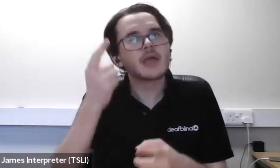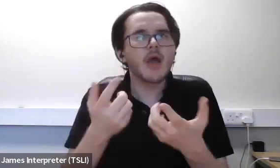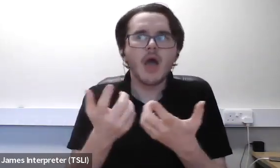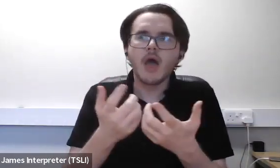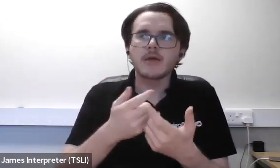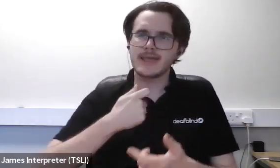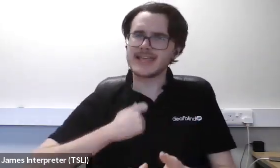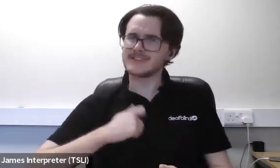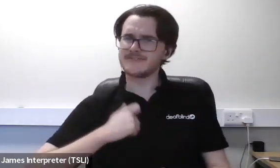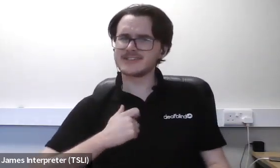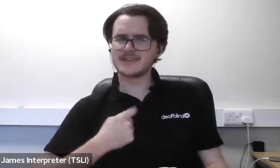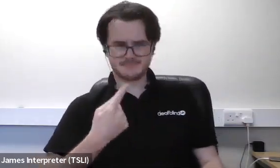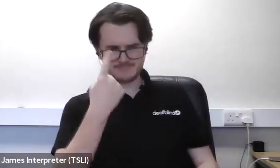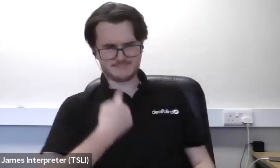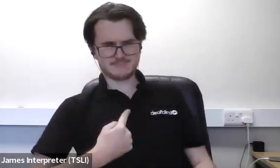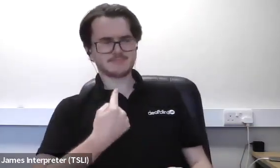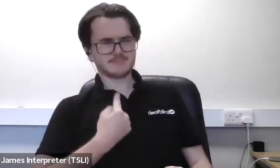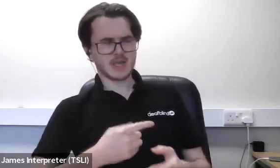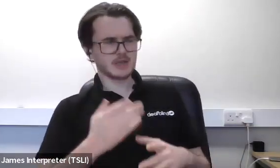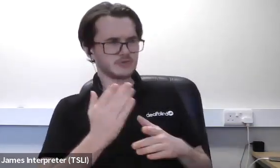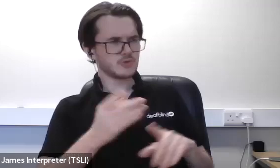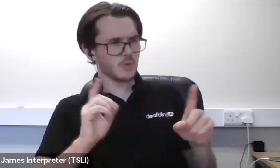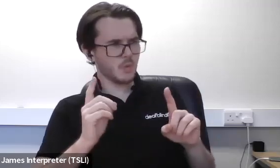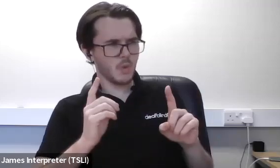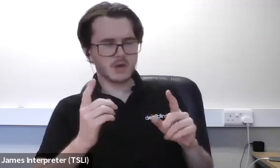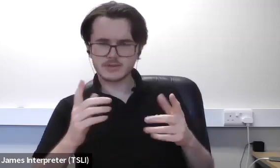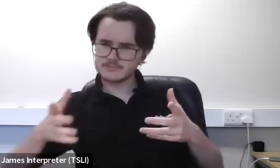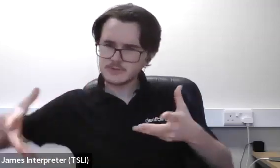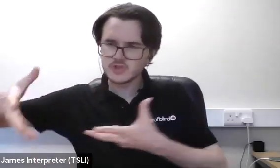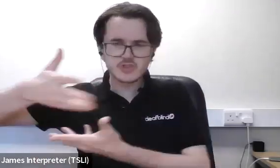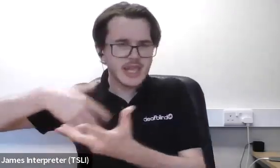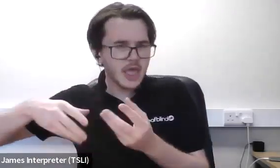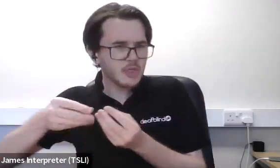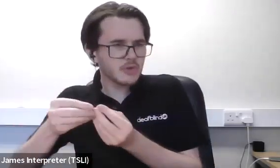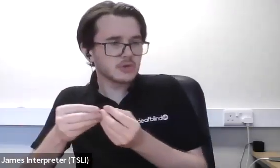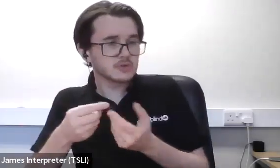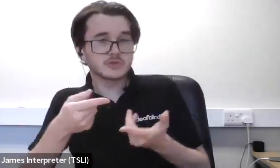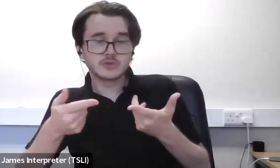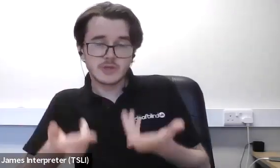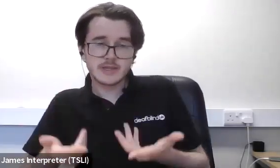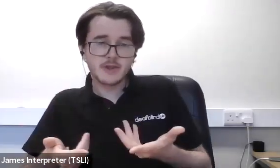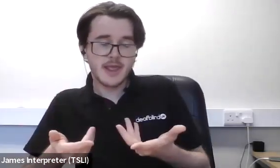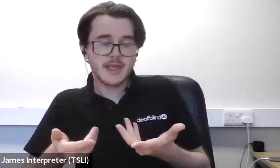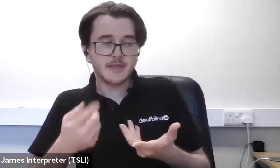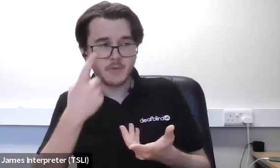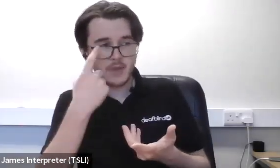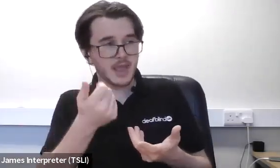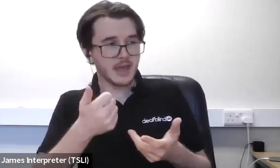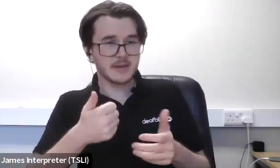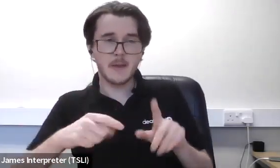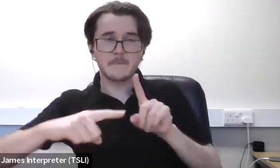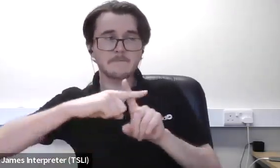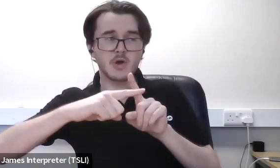individually and what we can all achieve collectively so that this event can have an immediate,